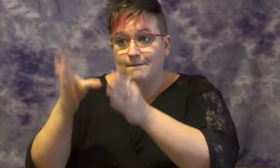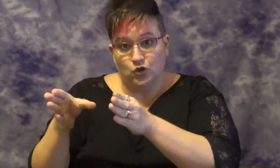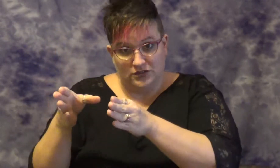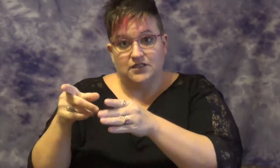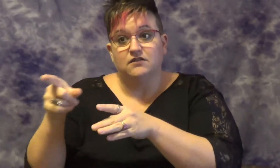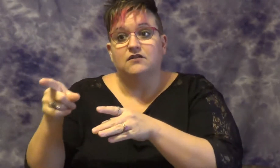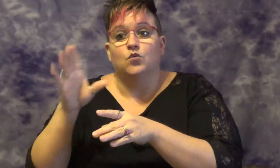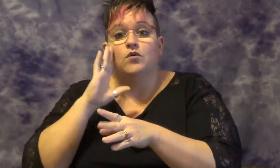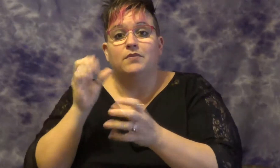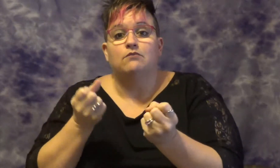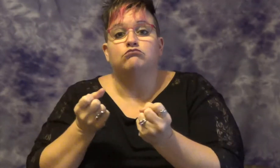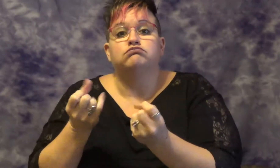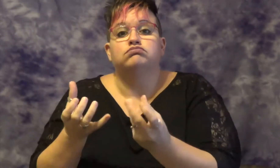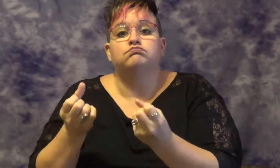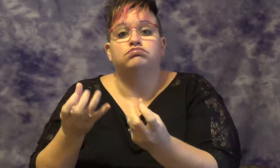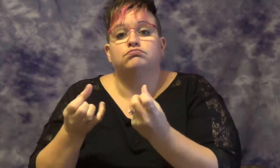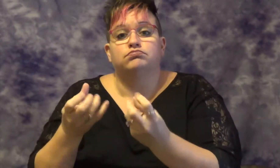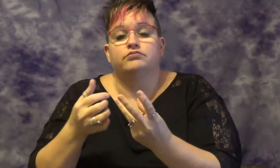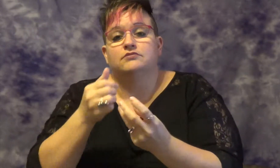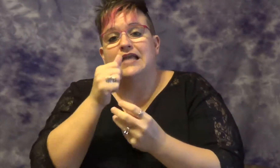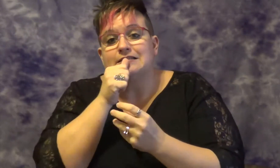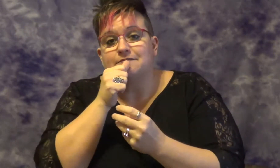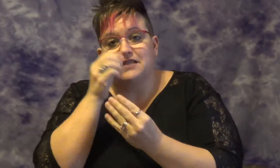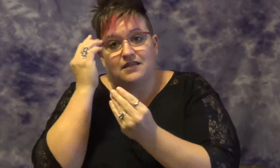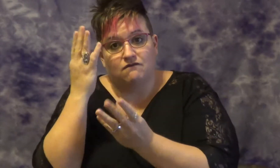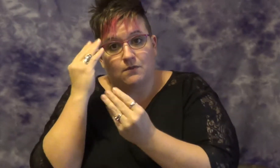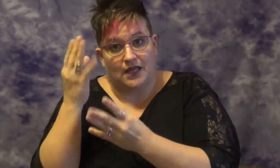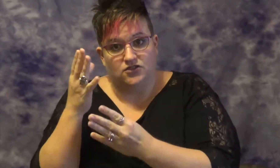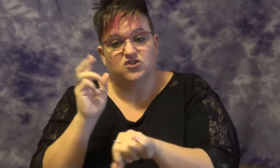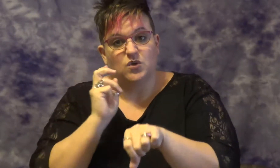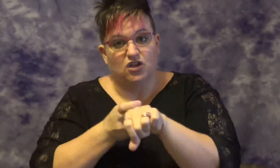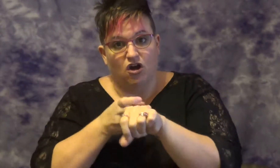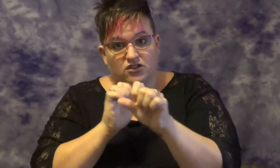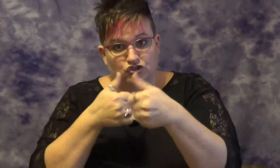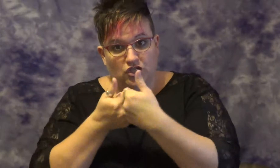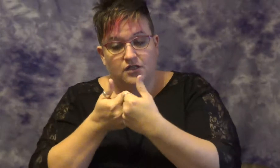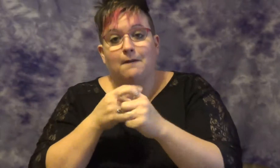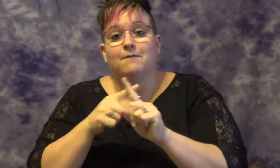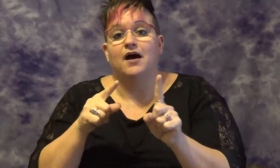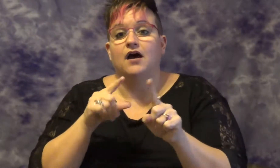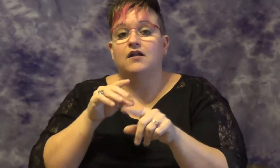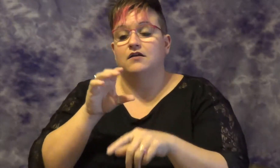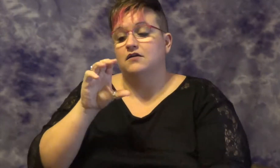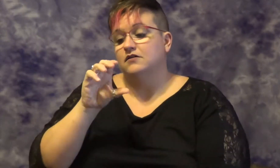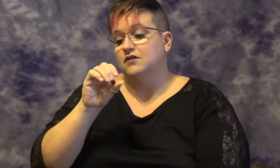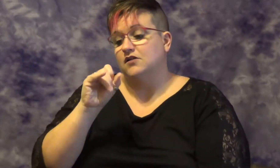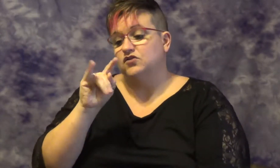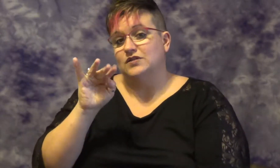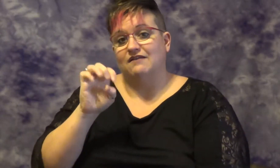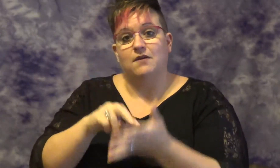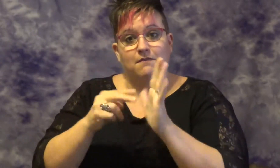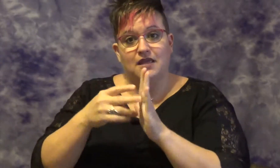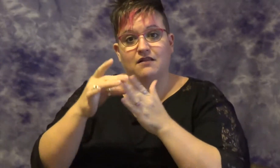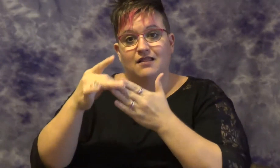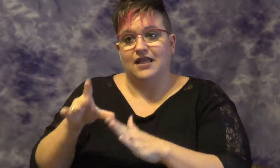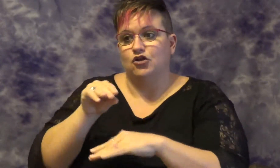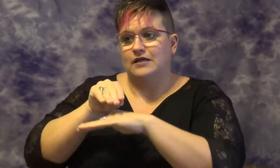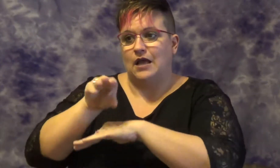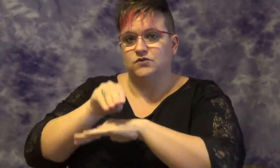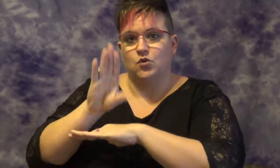consultative register, where that person is the leader in the group, where they have more information. Like if